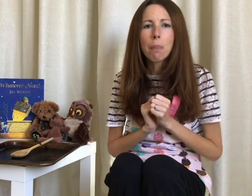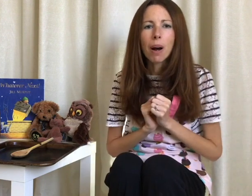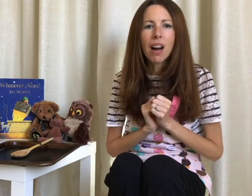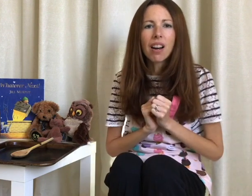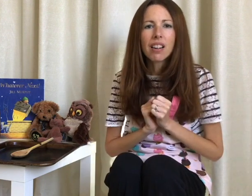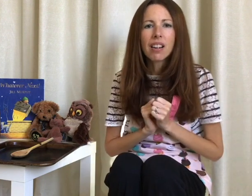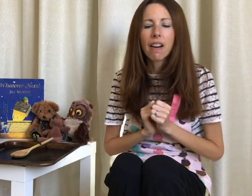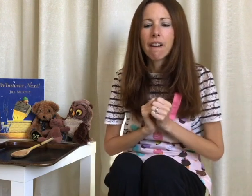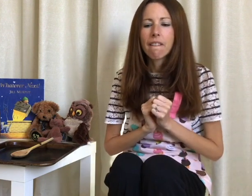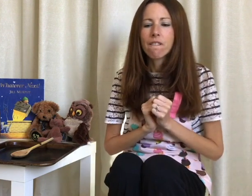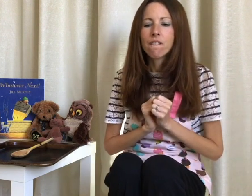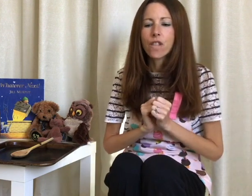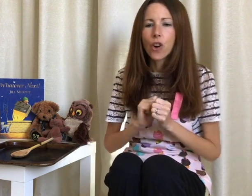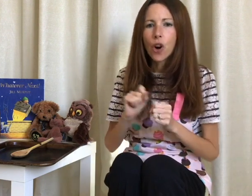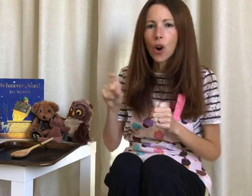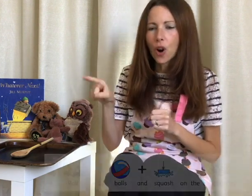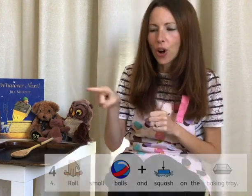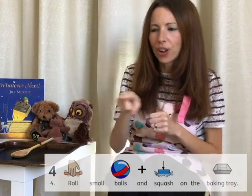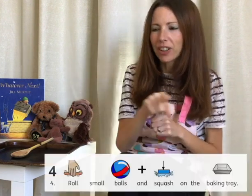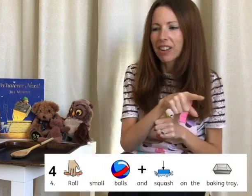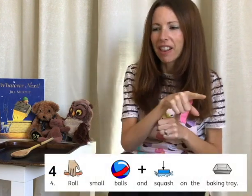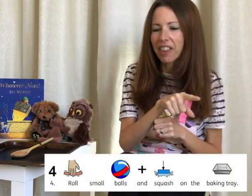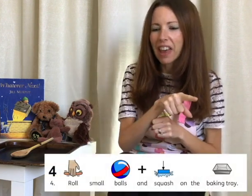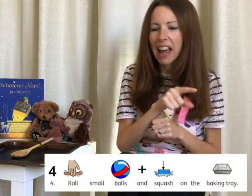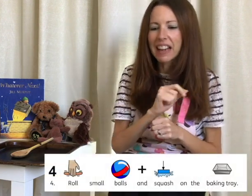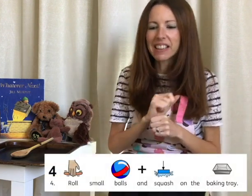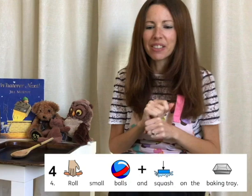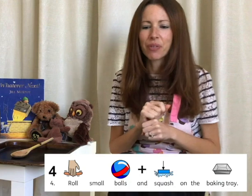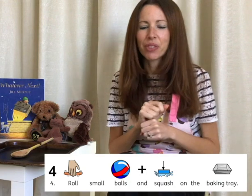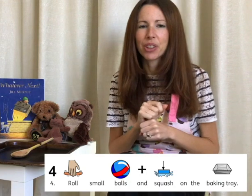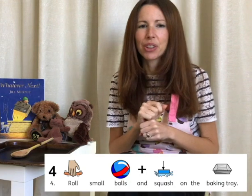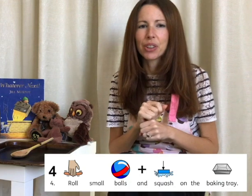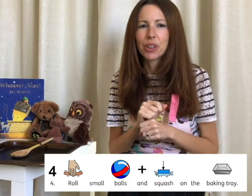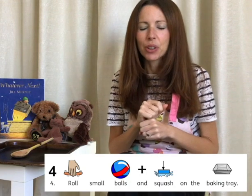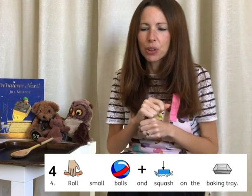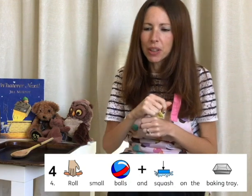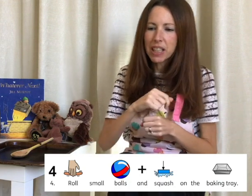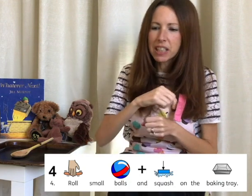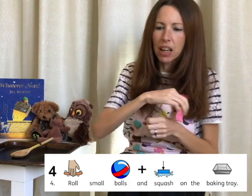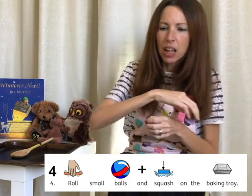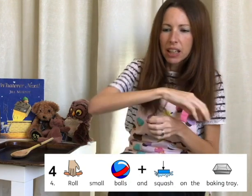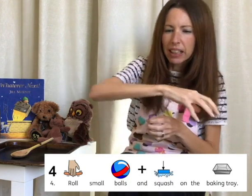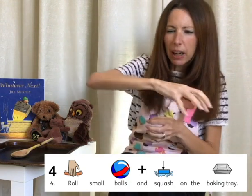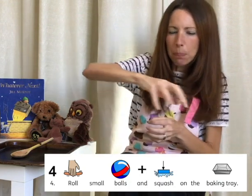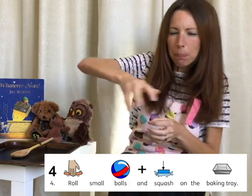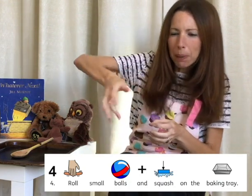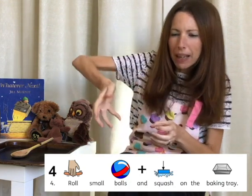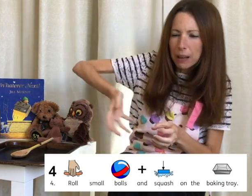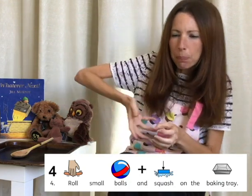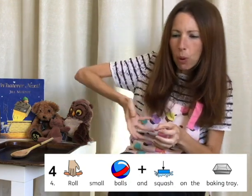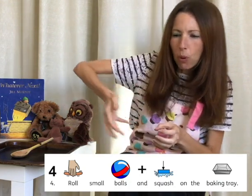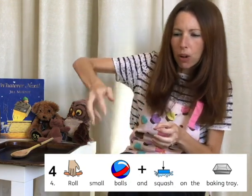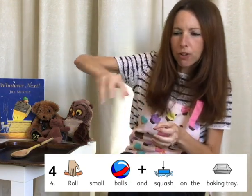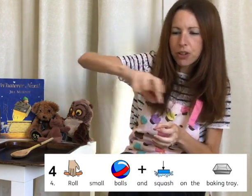Number four. Then you'll need to get a big ball of